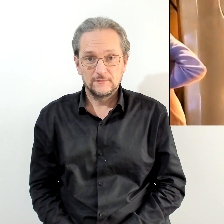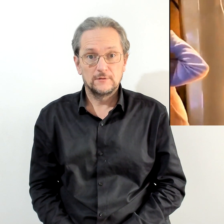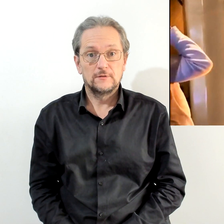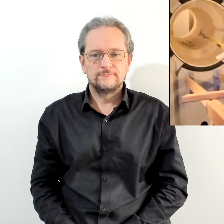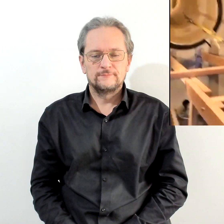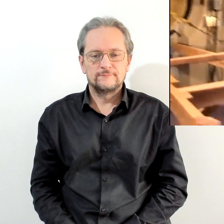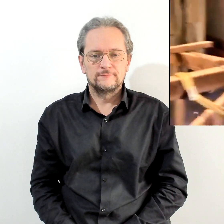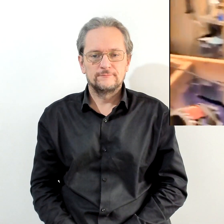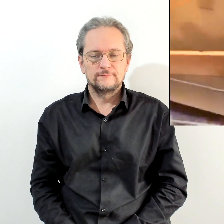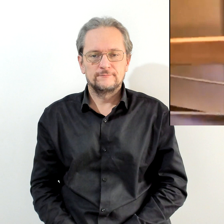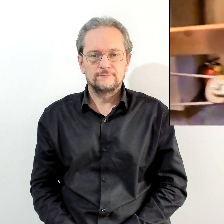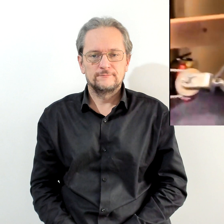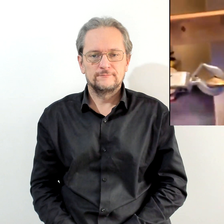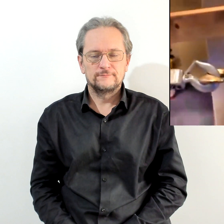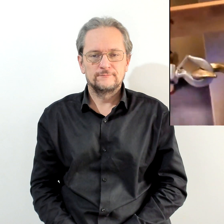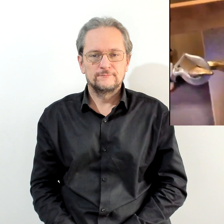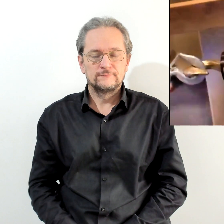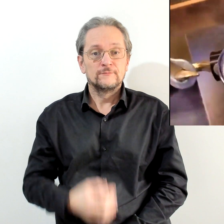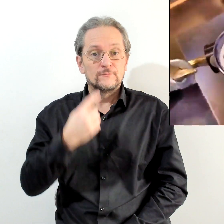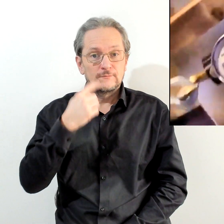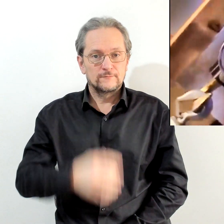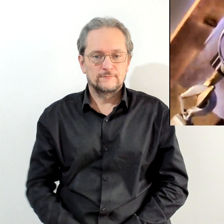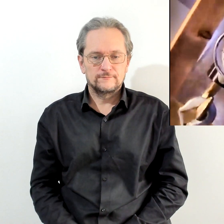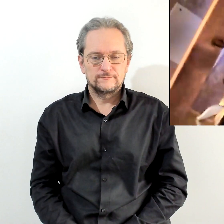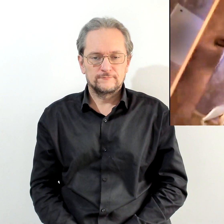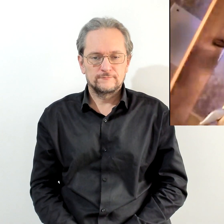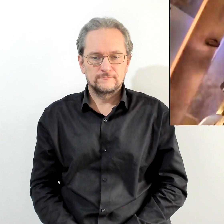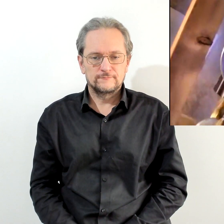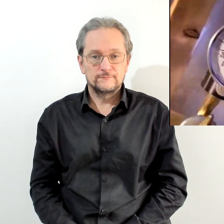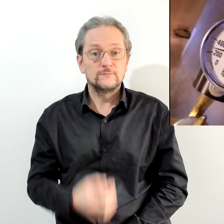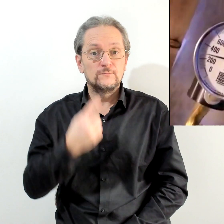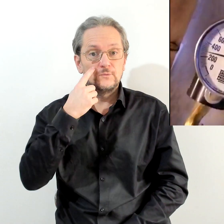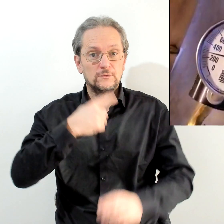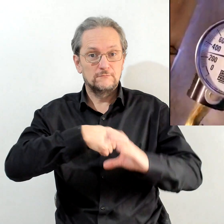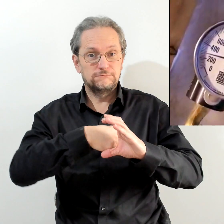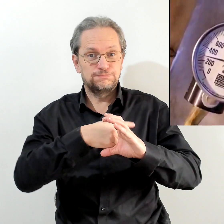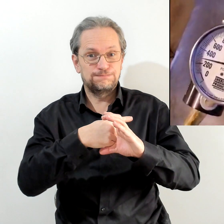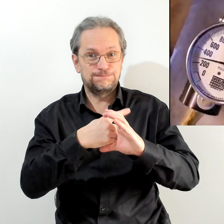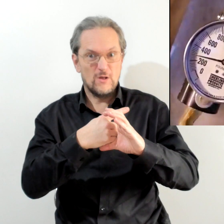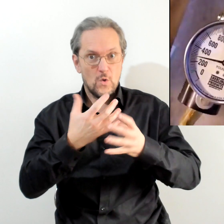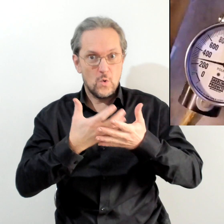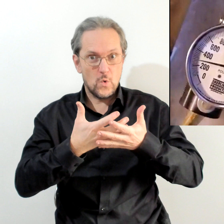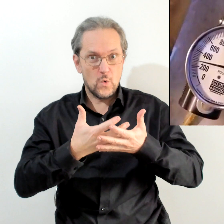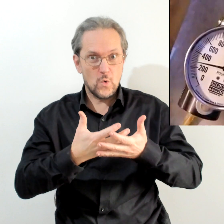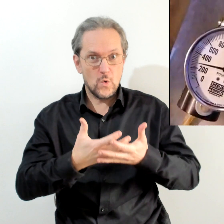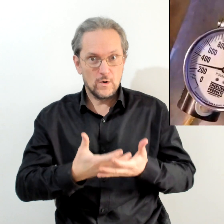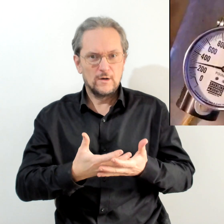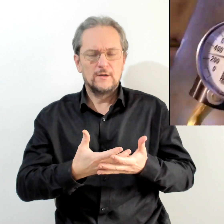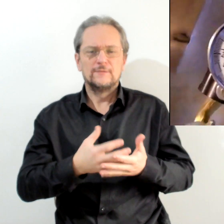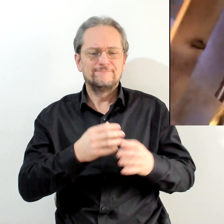Whoa! So the force we're reading on that guy right now, just at that part of the magnet, is close to 300, 280? Yeah,